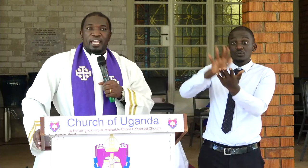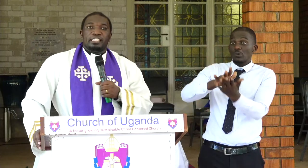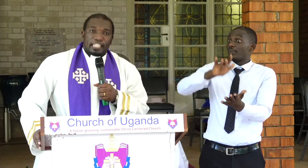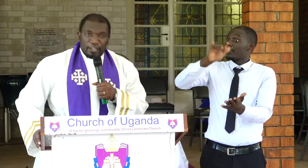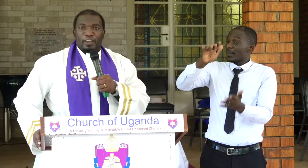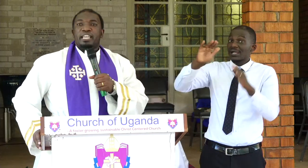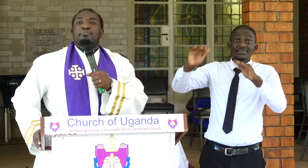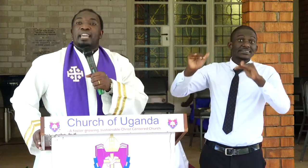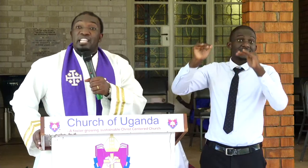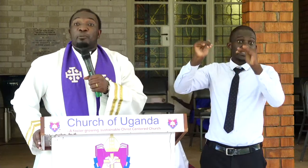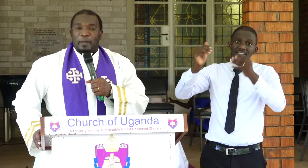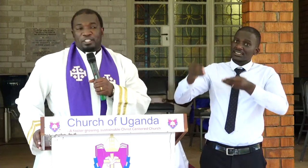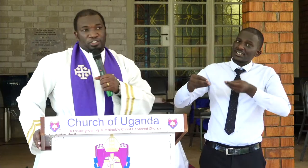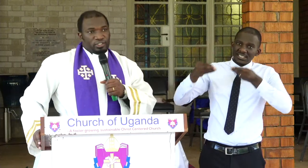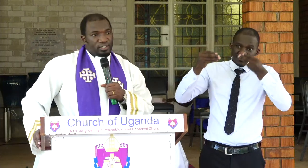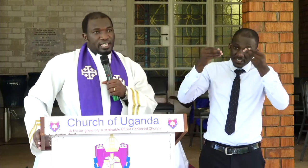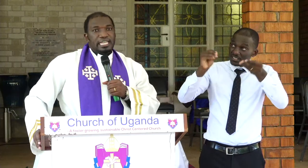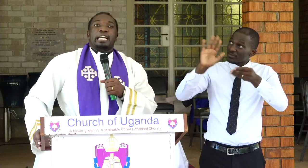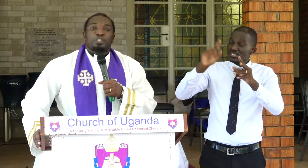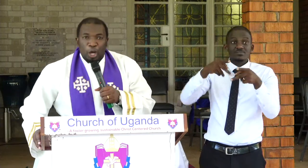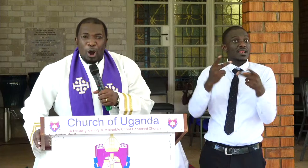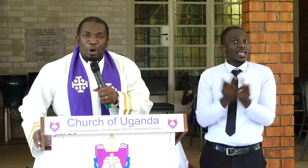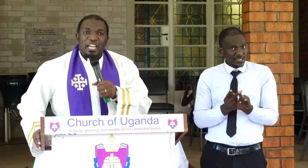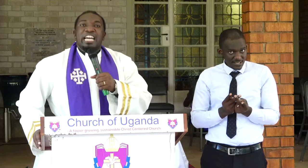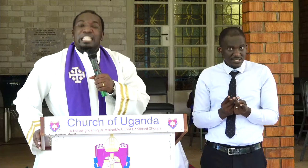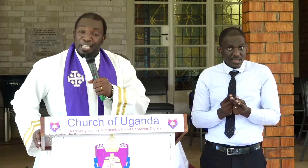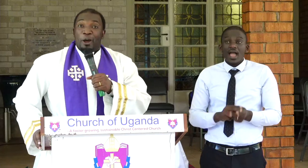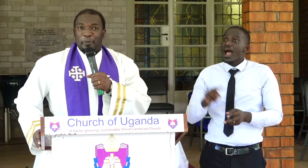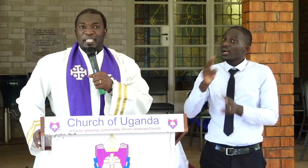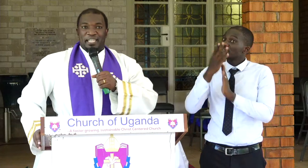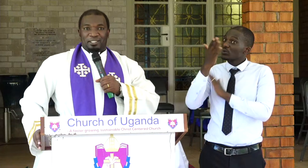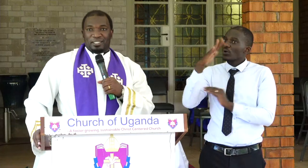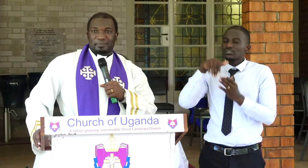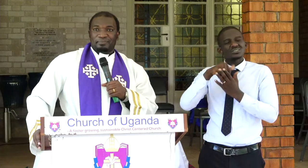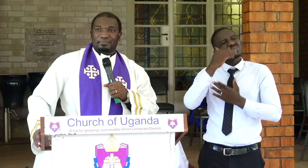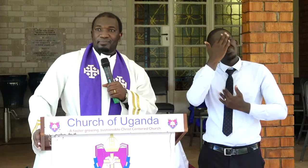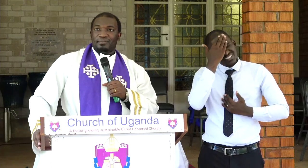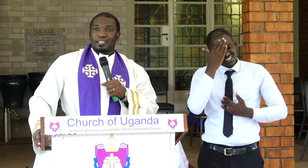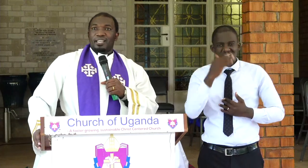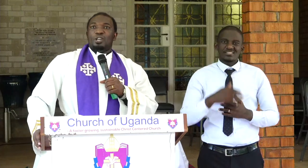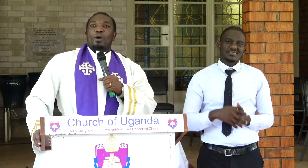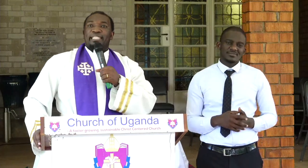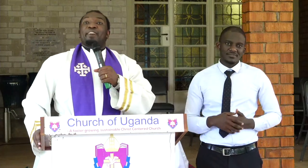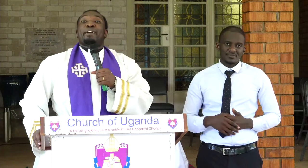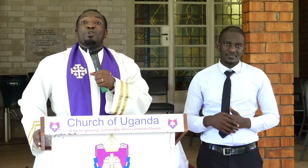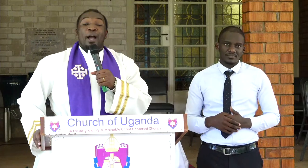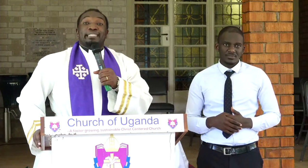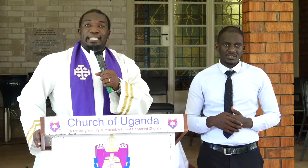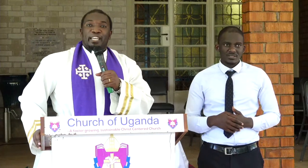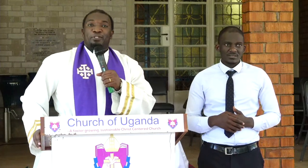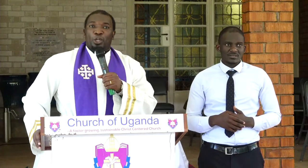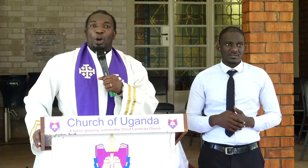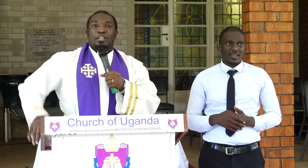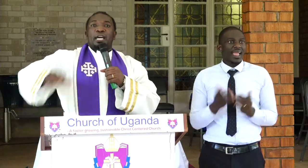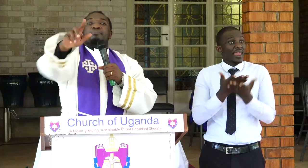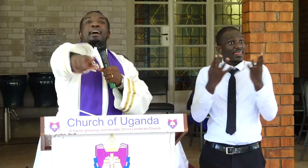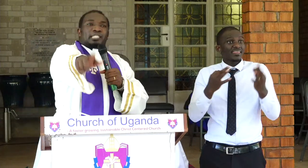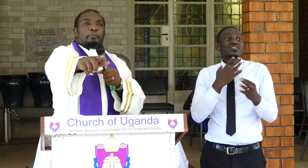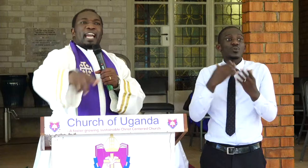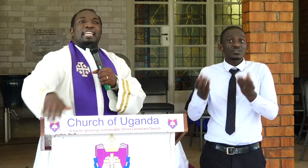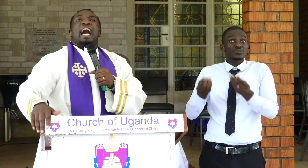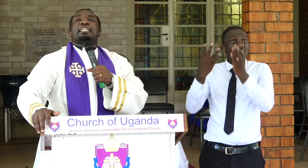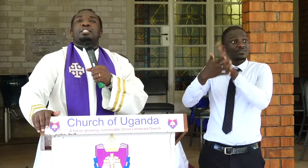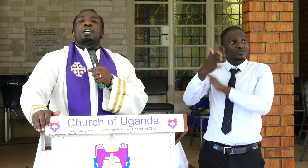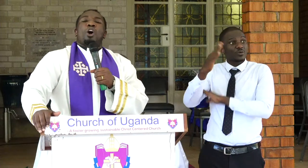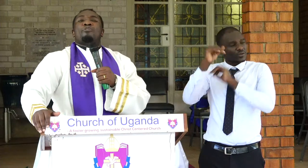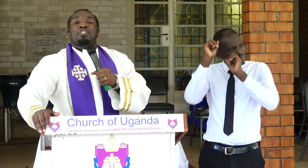him, giving him his place as God in obedience. Whatever you want to give to God must